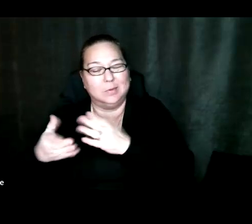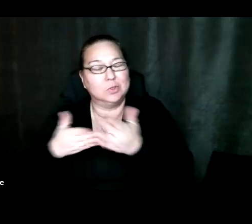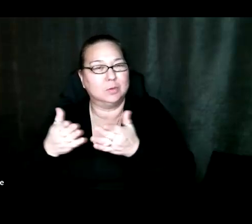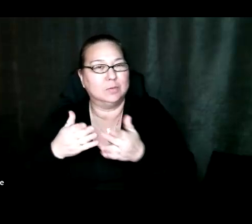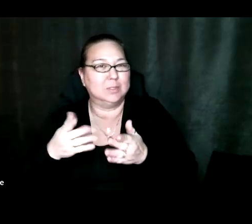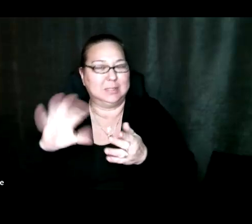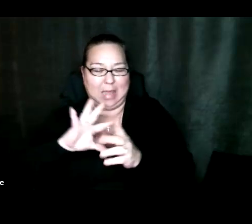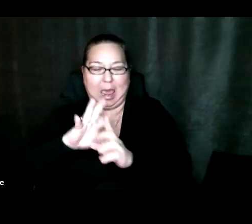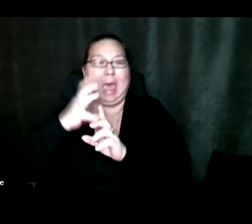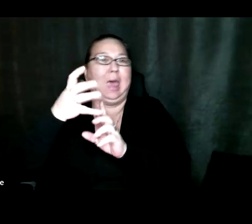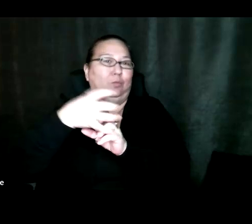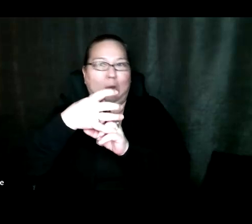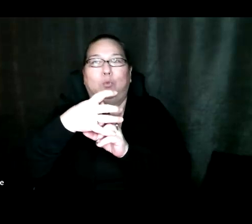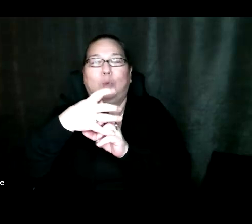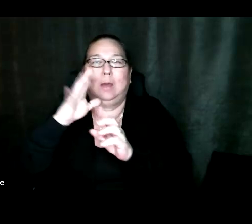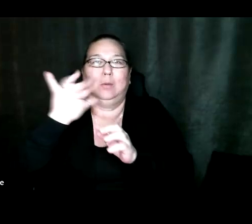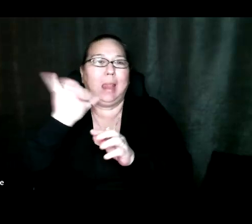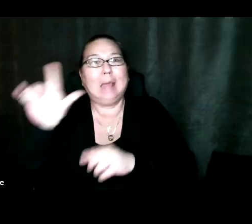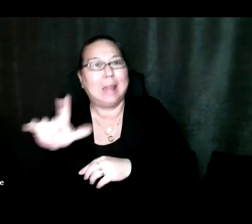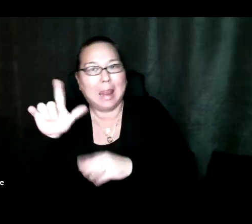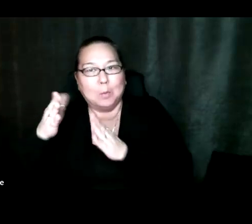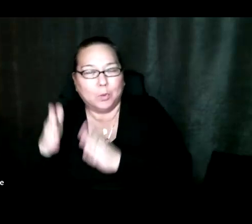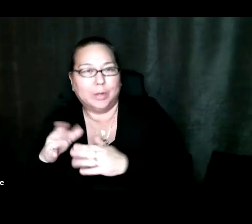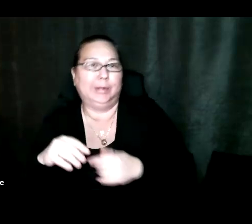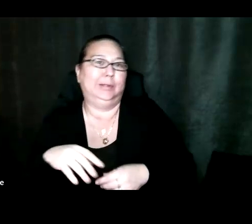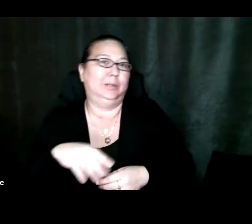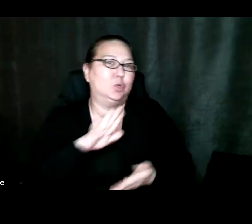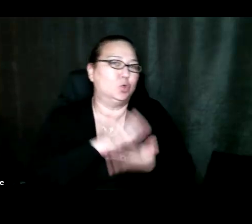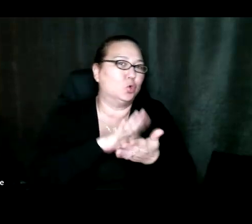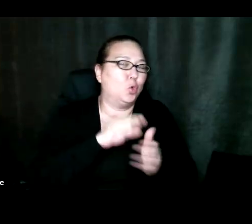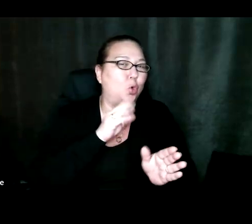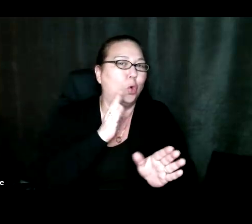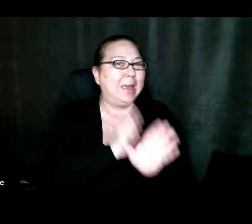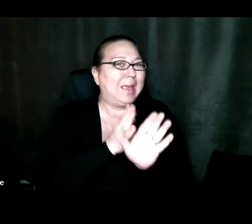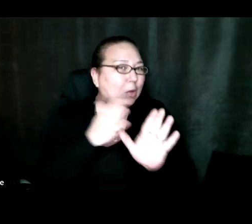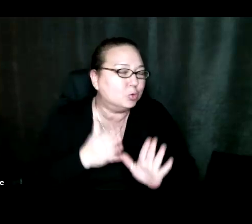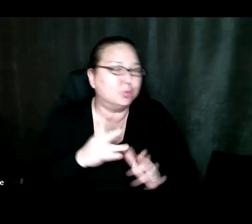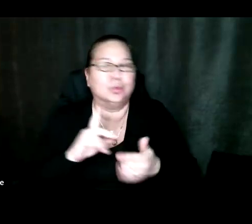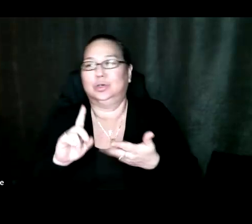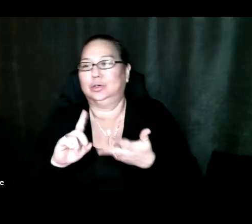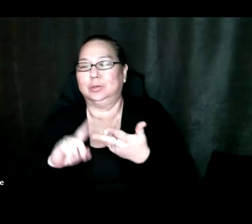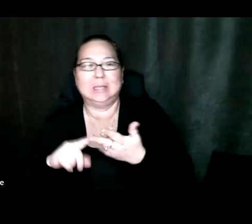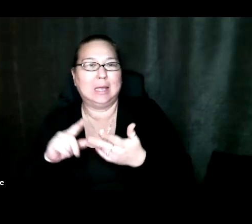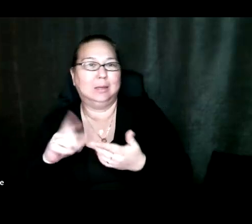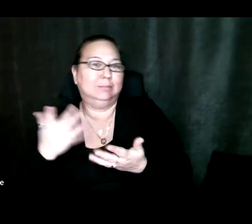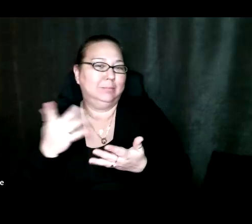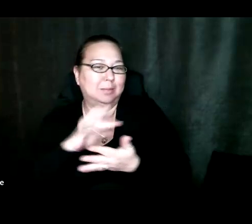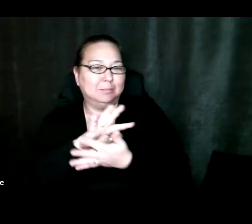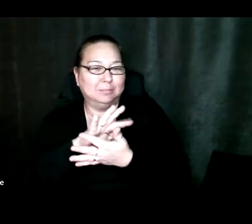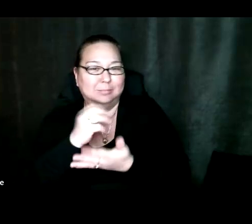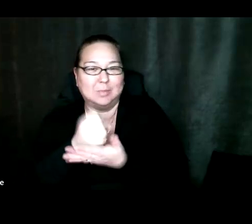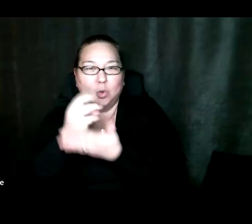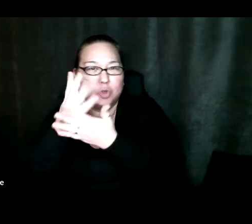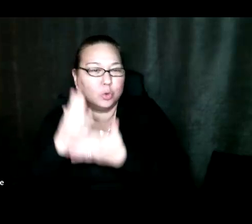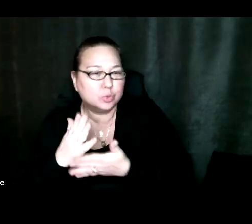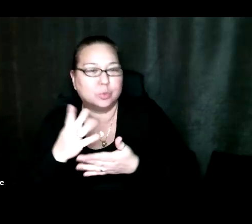experience, the librarian, the school counselor, the social worker, right? The partnerships that we're able to maintain those programs and build more of